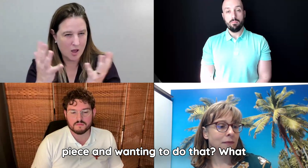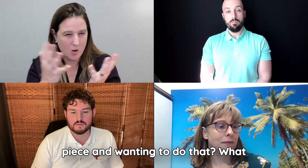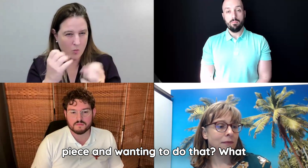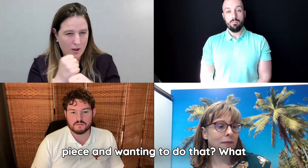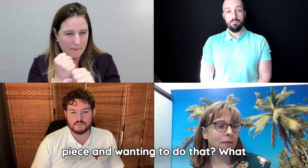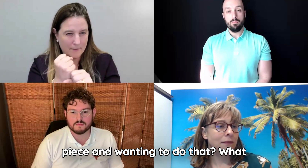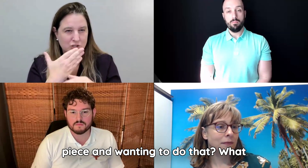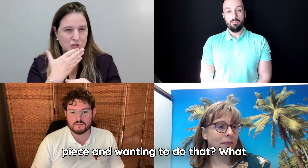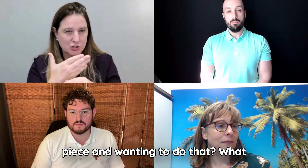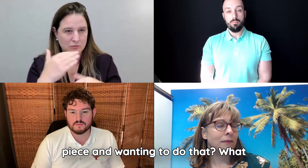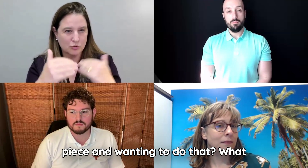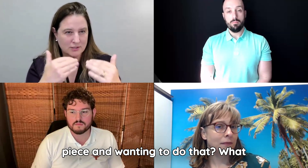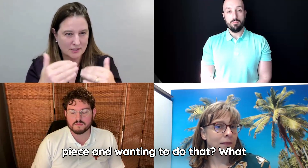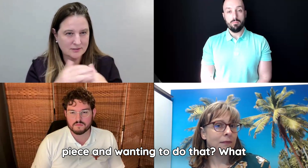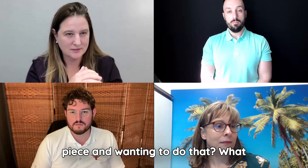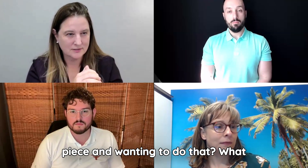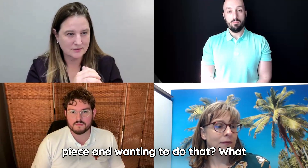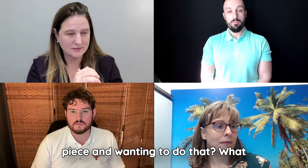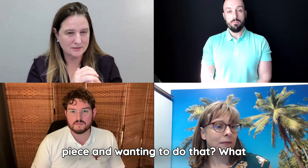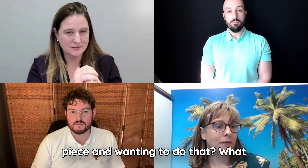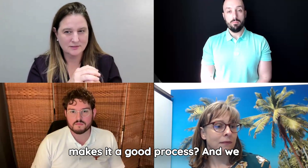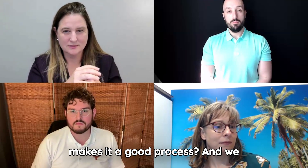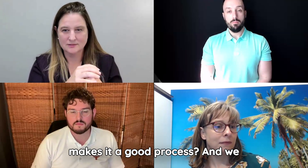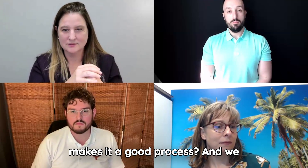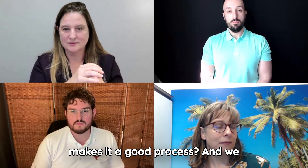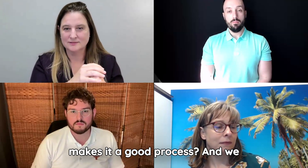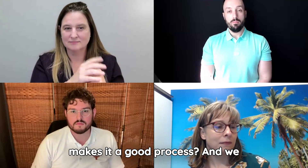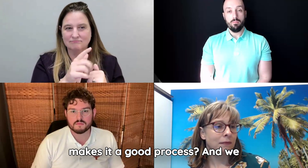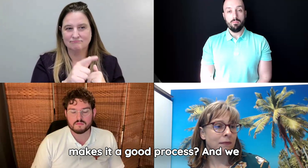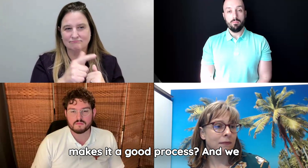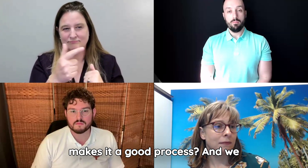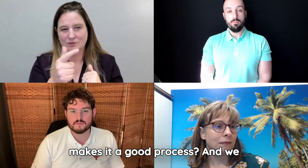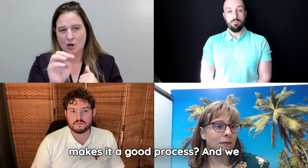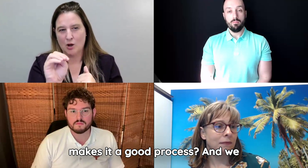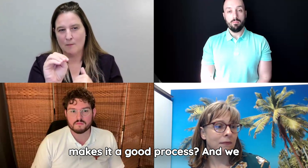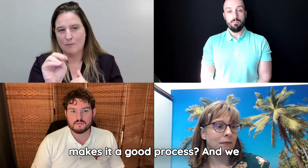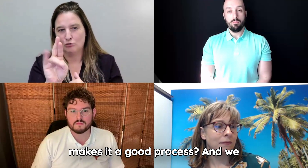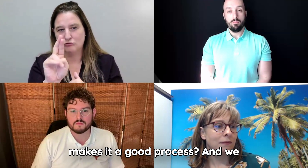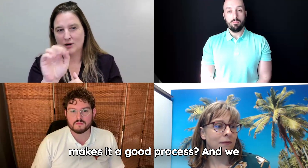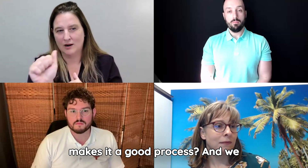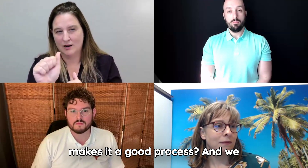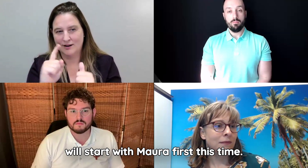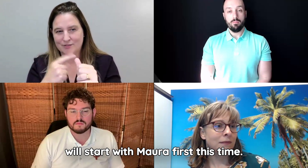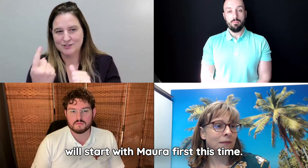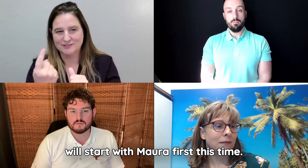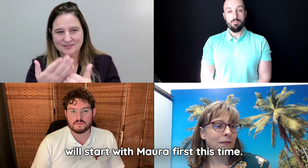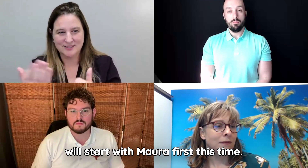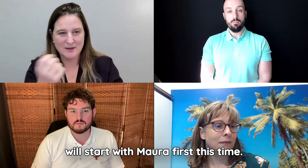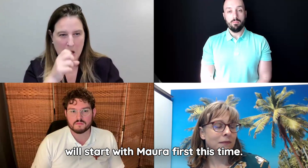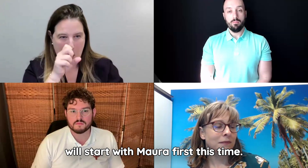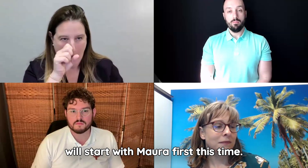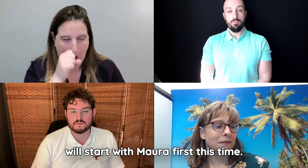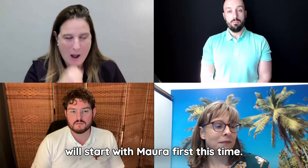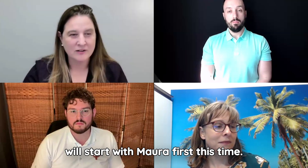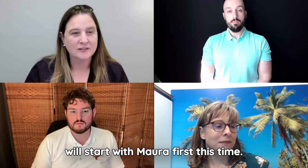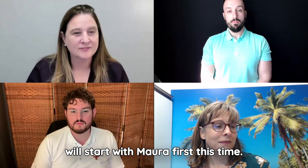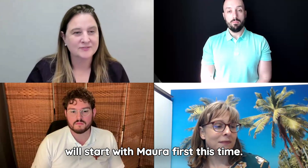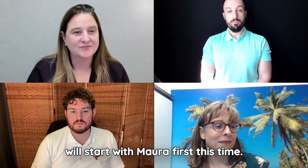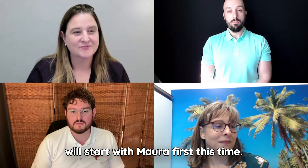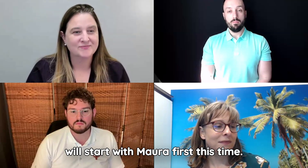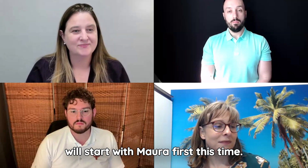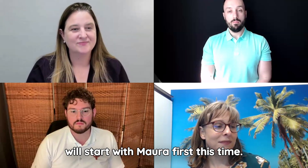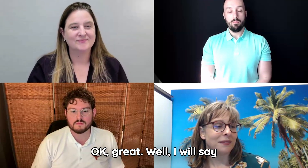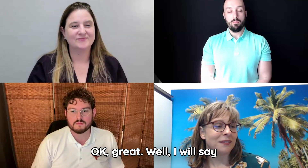the translation piece and wanting to do that? What makes it a good process? And we will start with Maura first